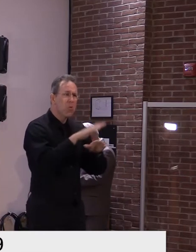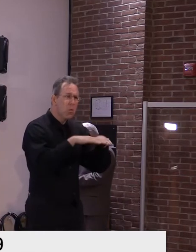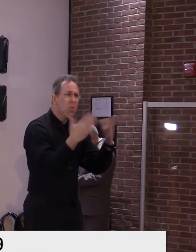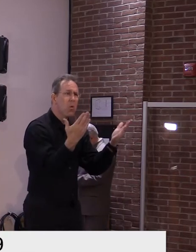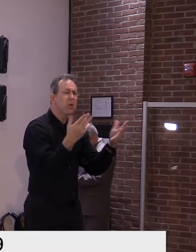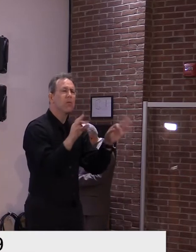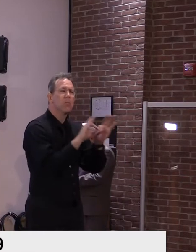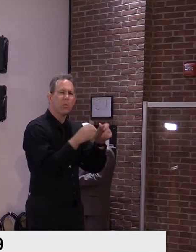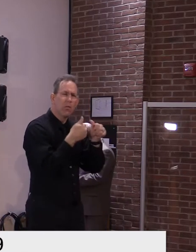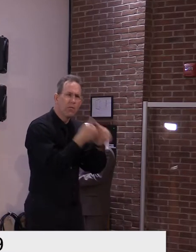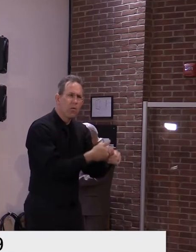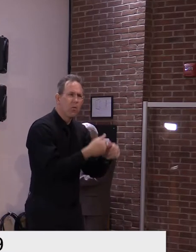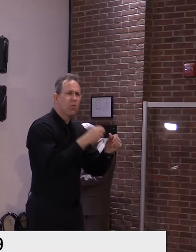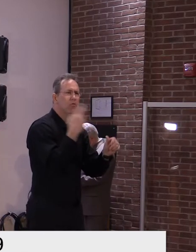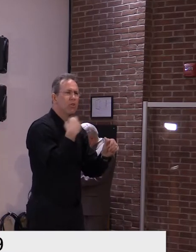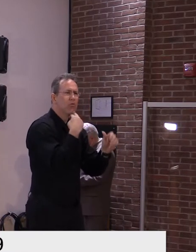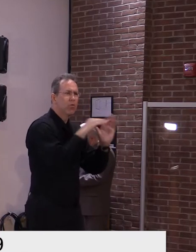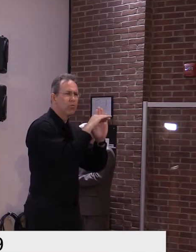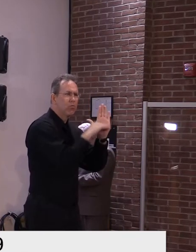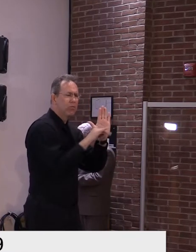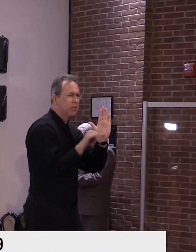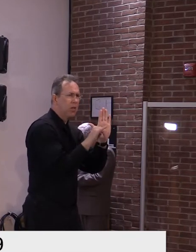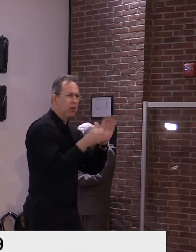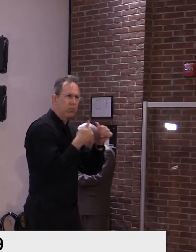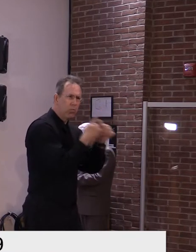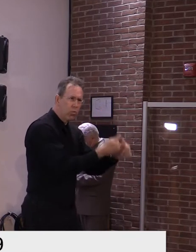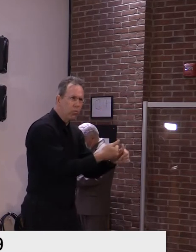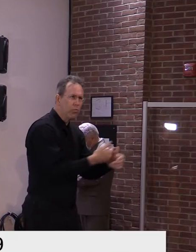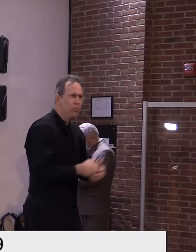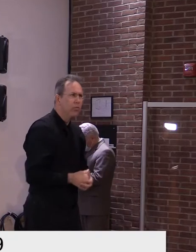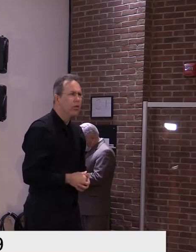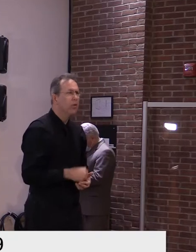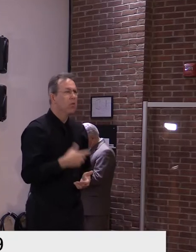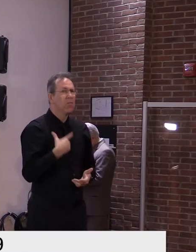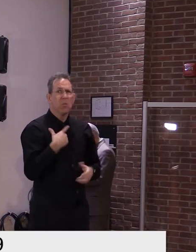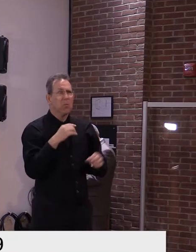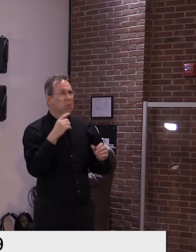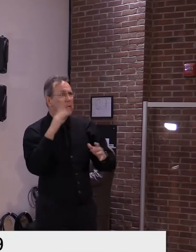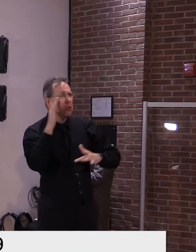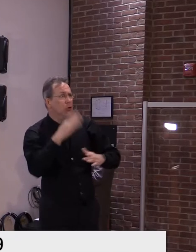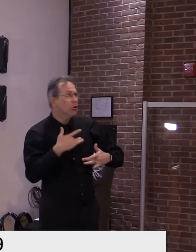and help the communities not have further spread as a result of them being open.